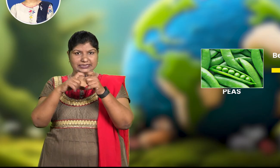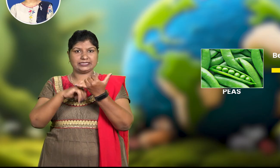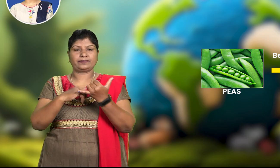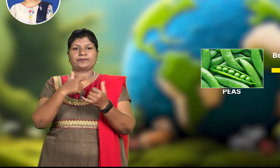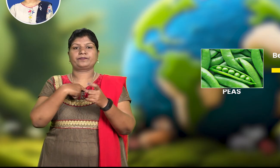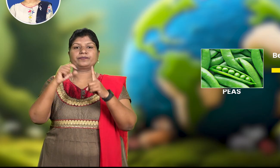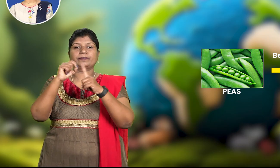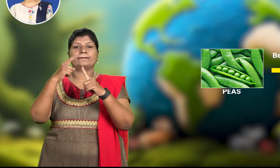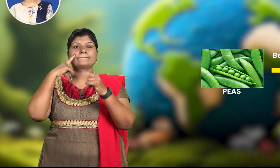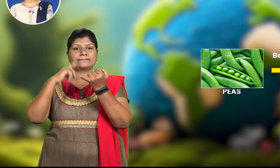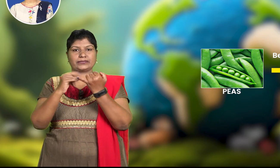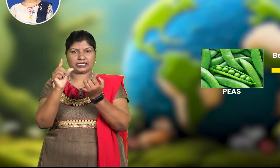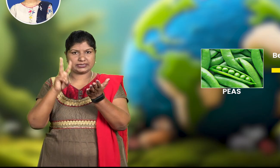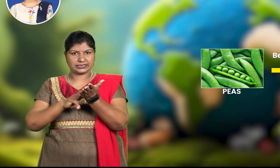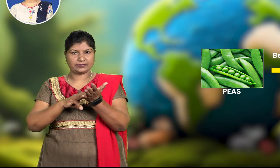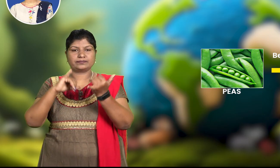Pisum sativum.